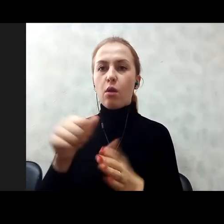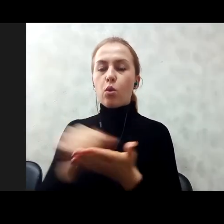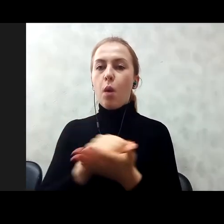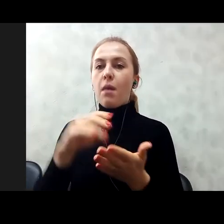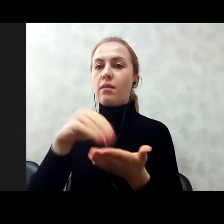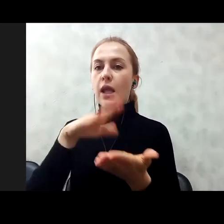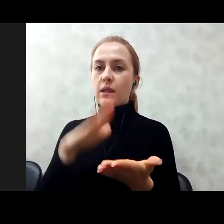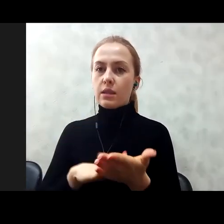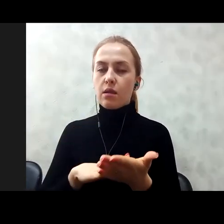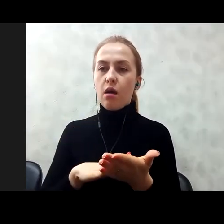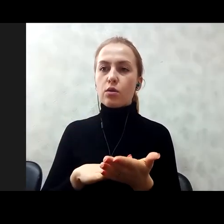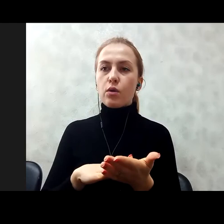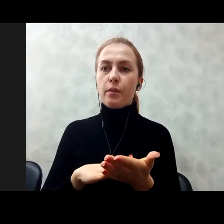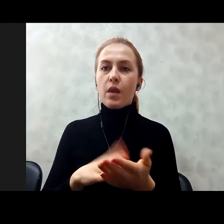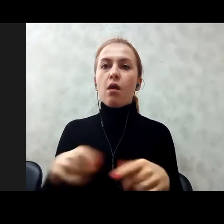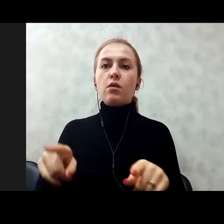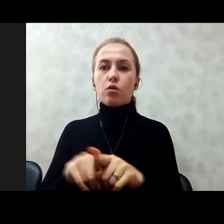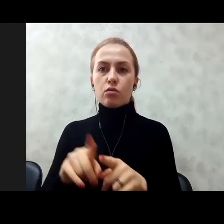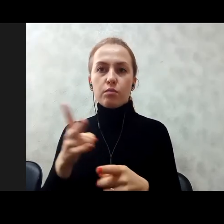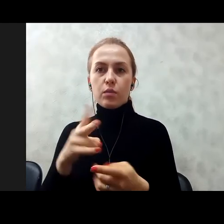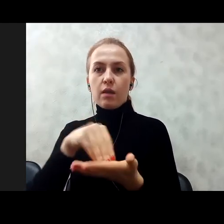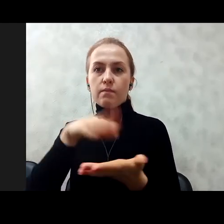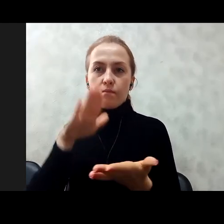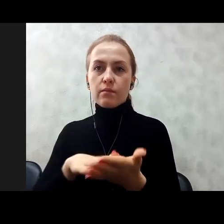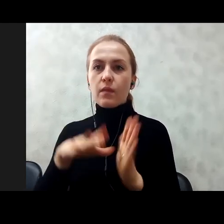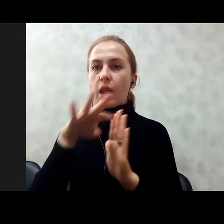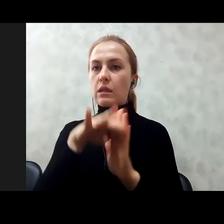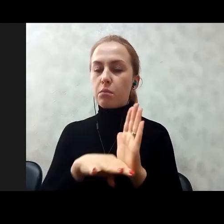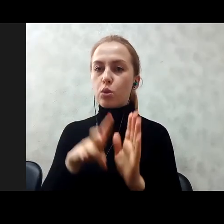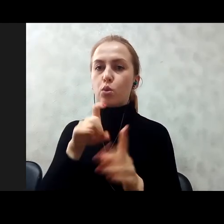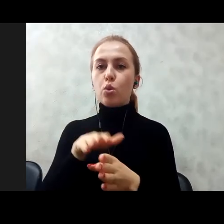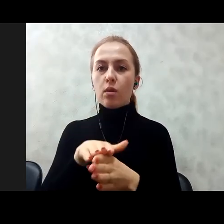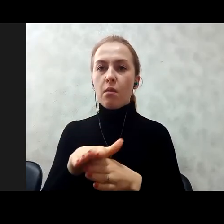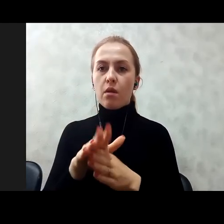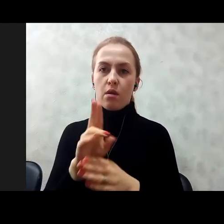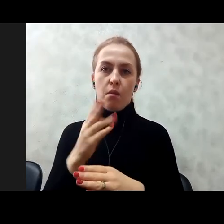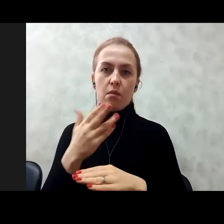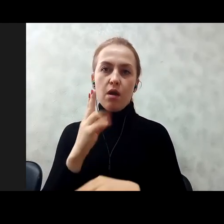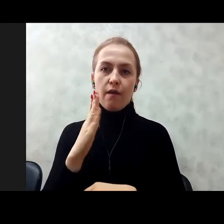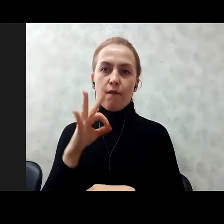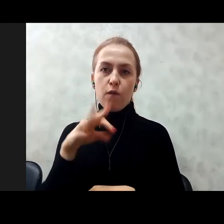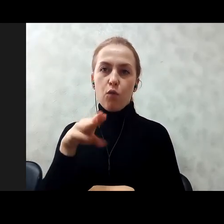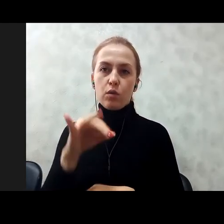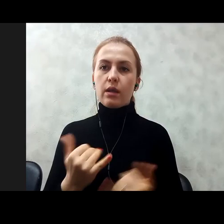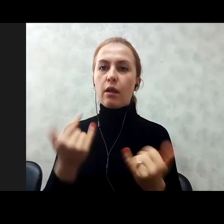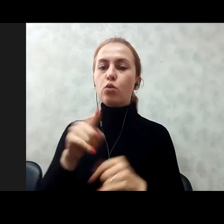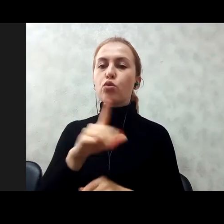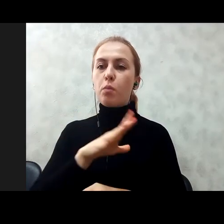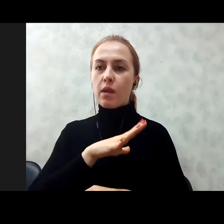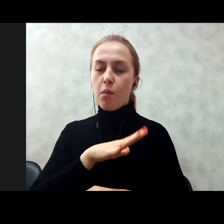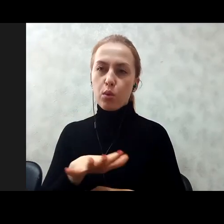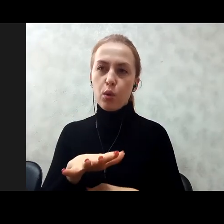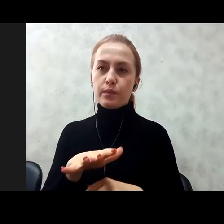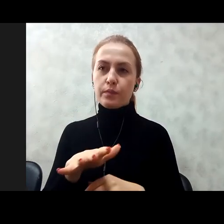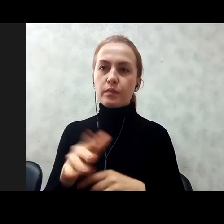ensure the gender quota compliance, not only at the stage of submitting the slates, but also